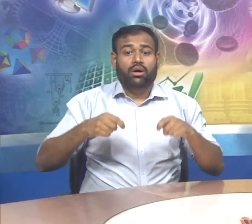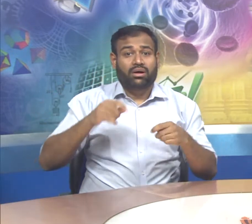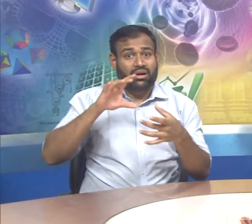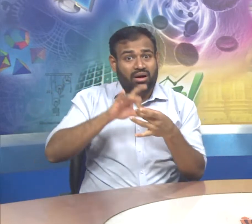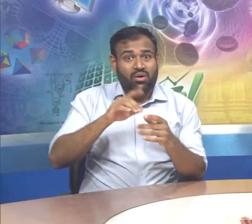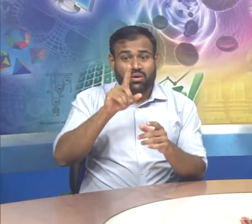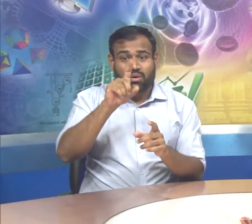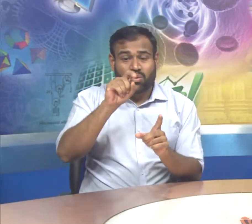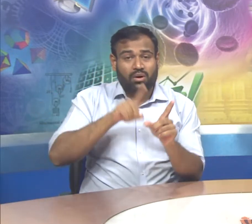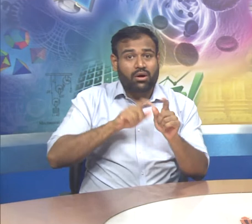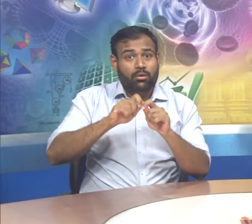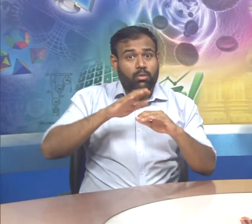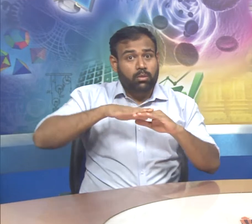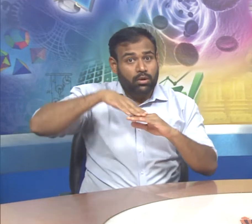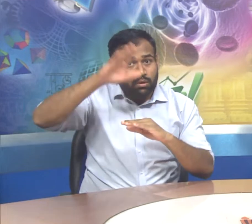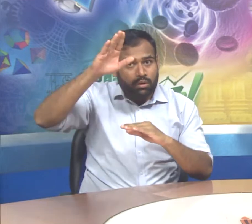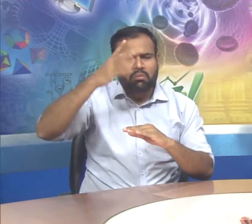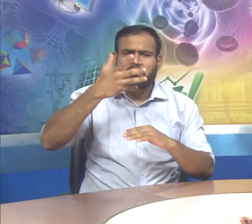than two such courts.